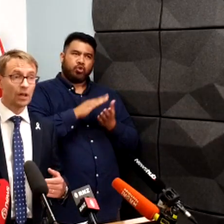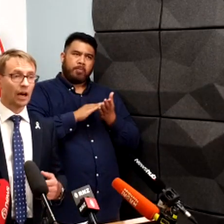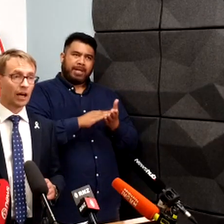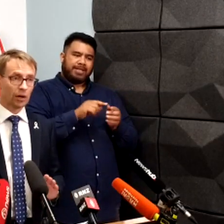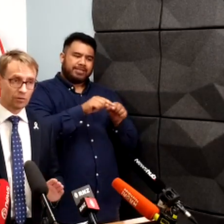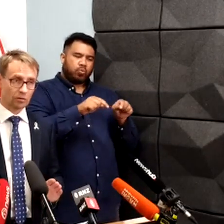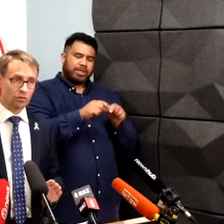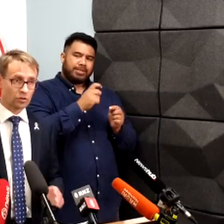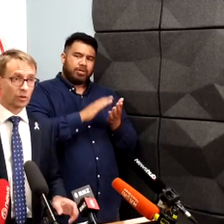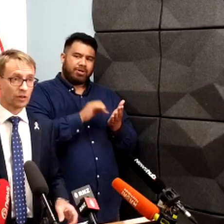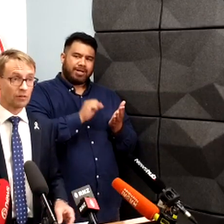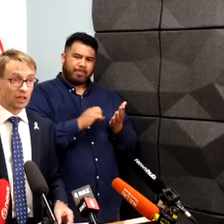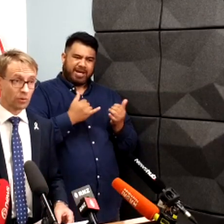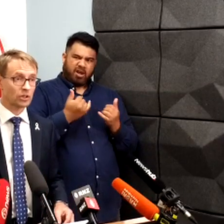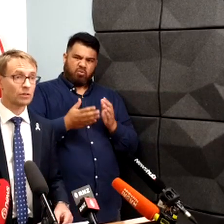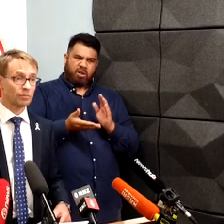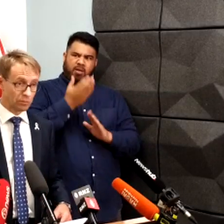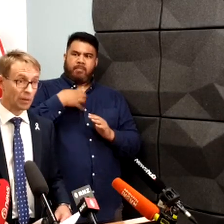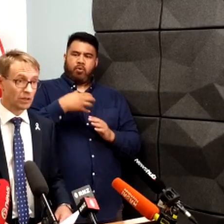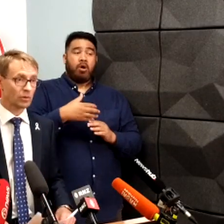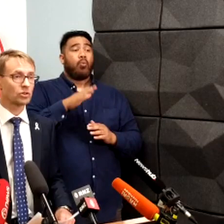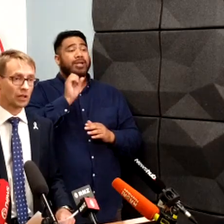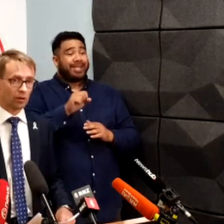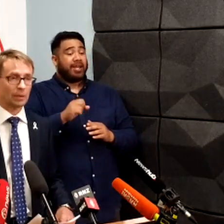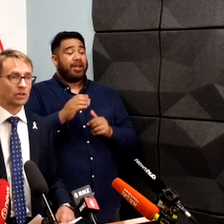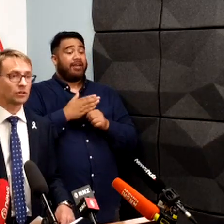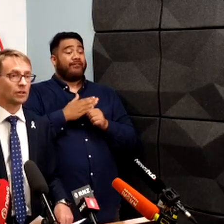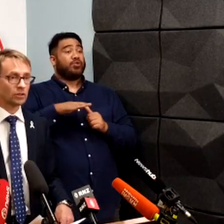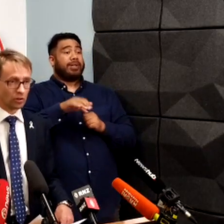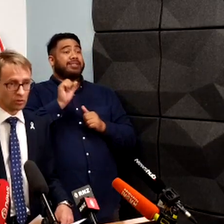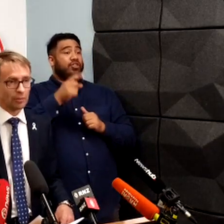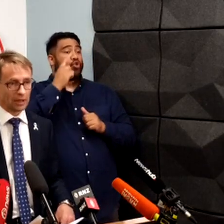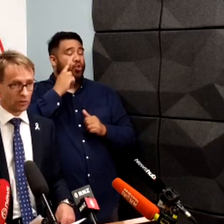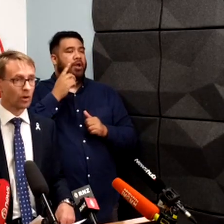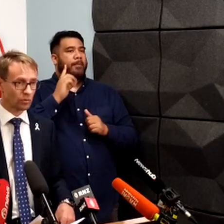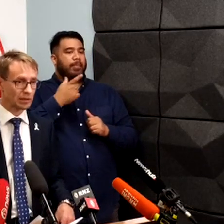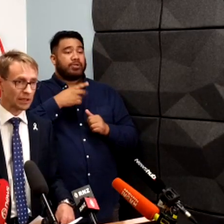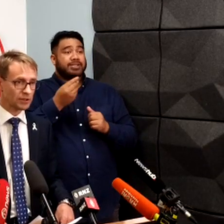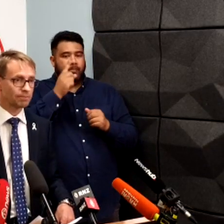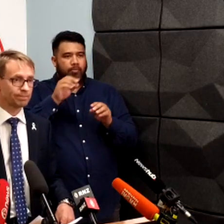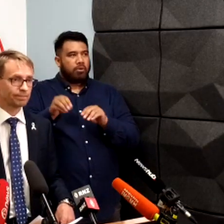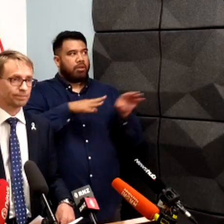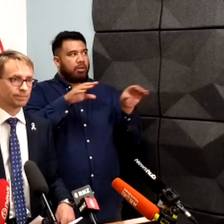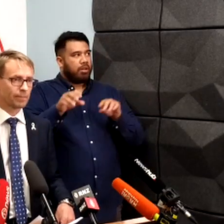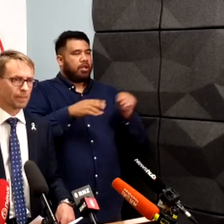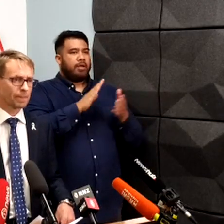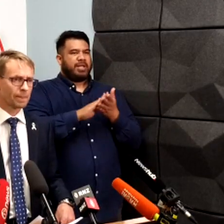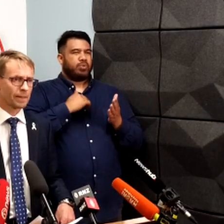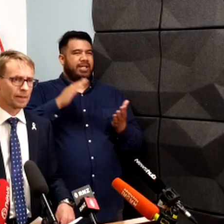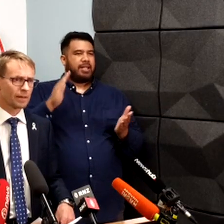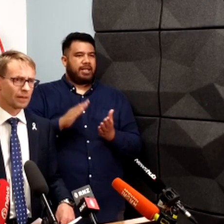initially. However, of course, with the evacuation of people back to Australia, I imagine that the total amount required will be less. You